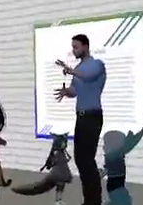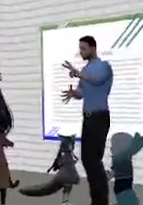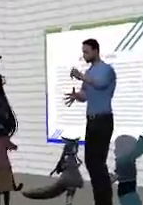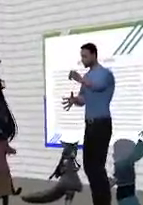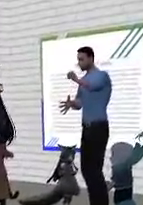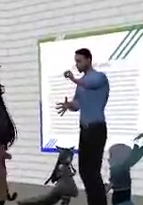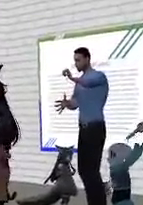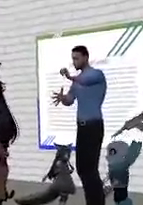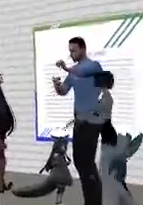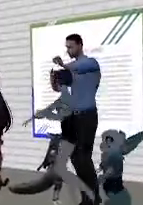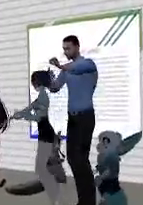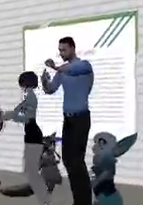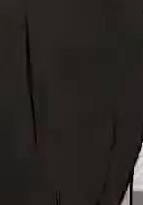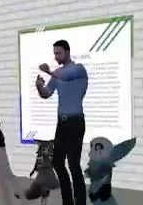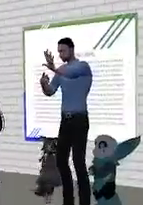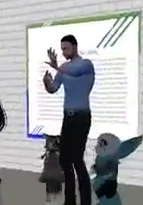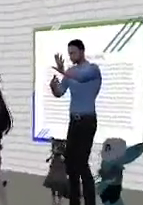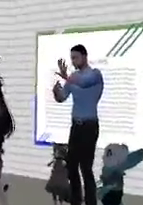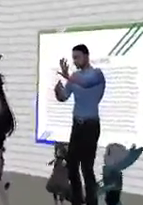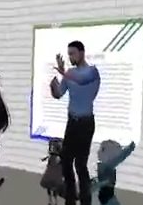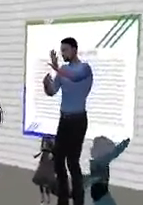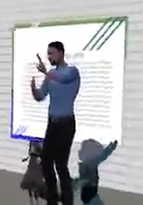Thank you. Thank you.